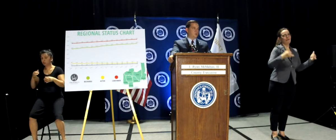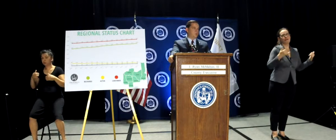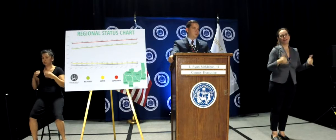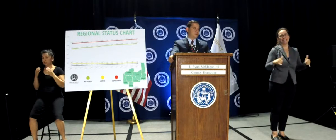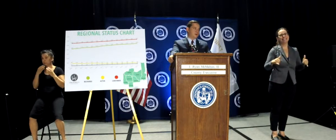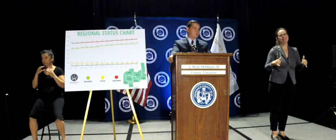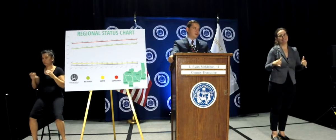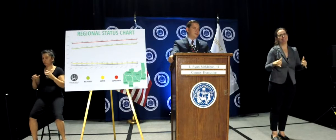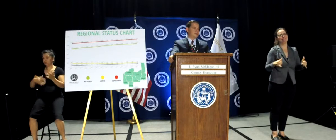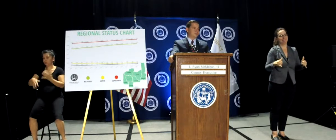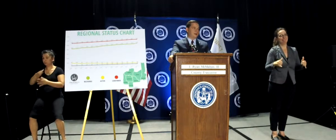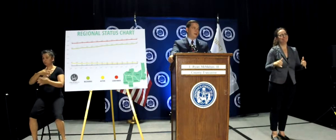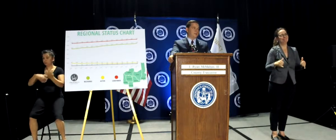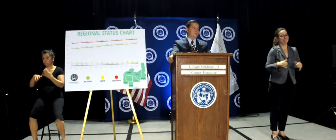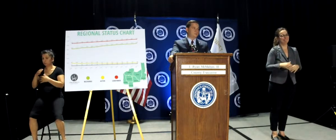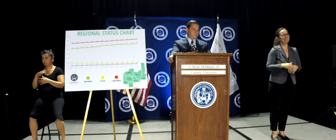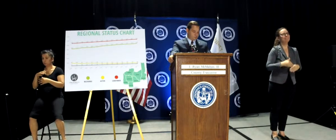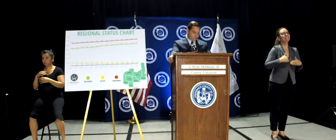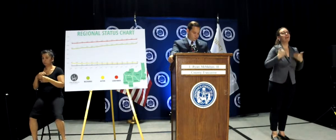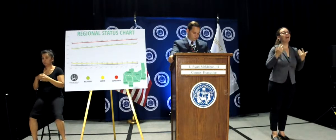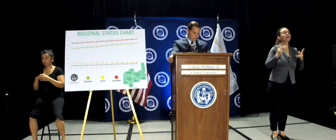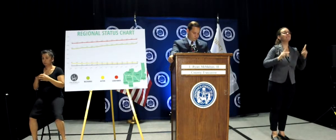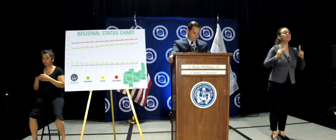lot of young people, is they're asymptomatic.